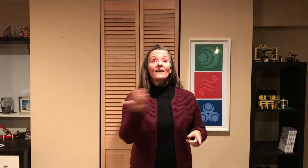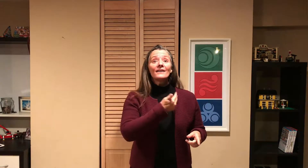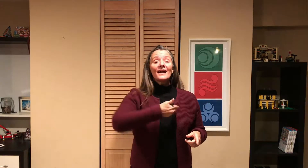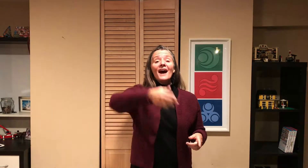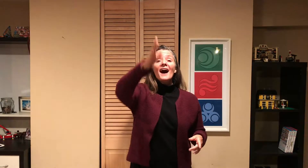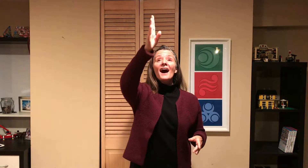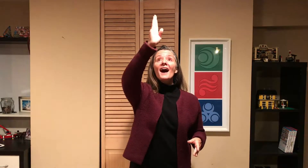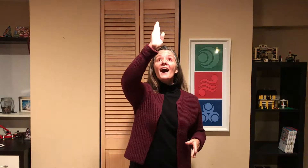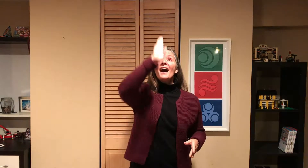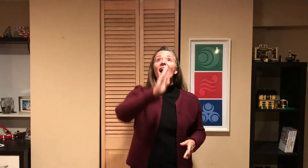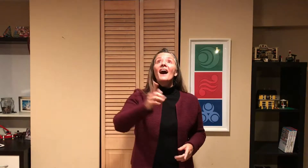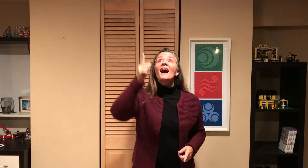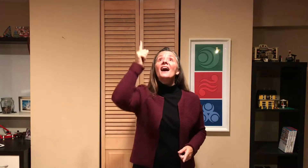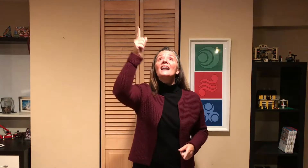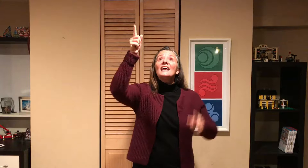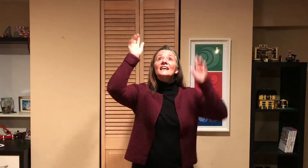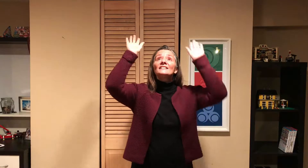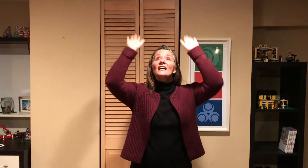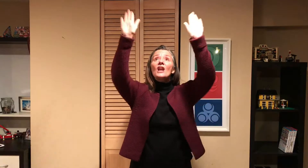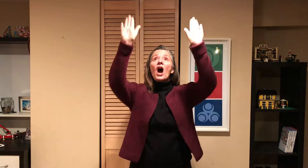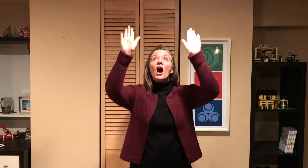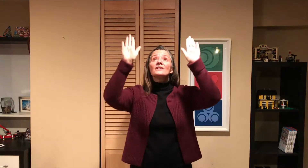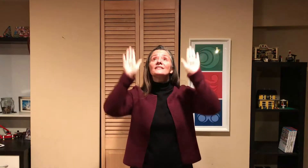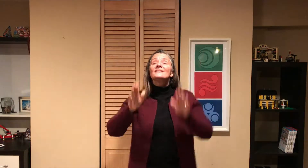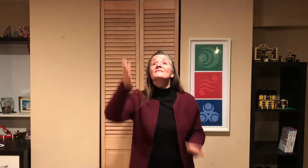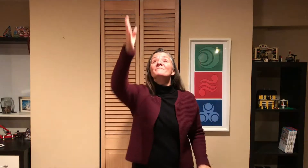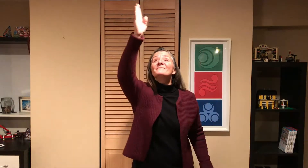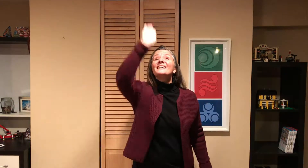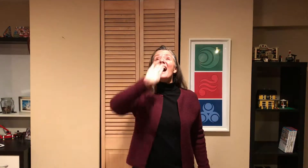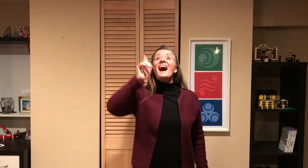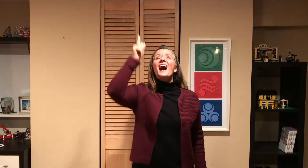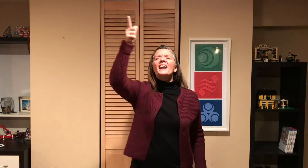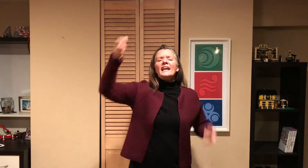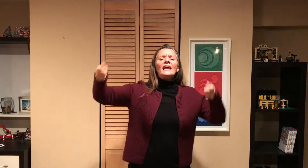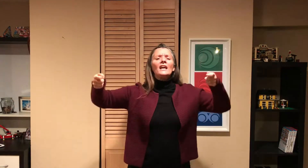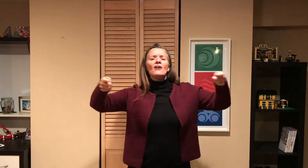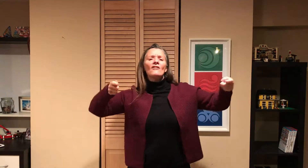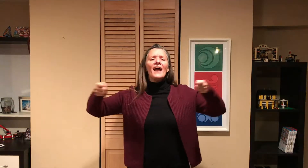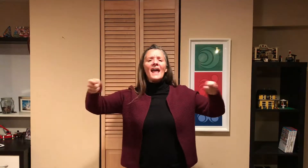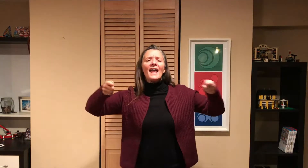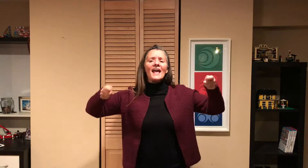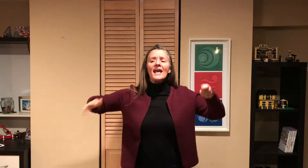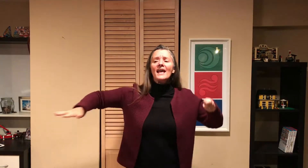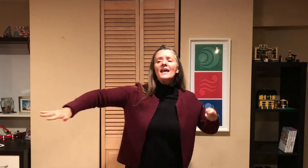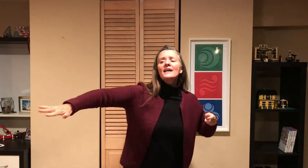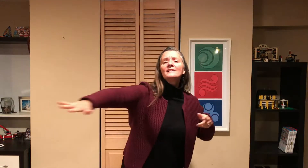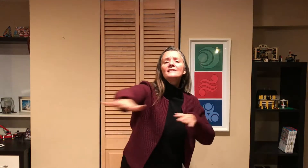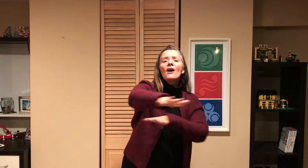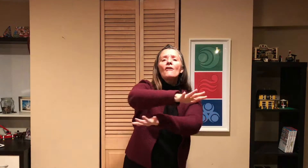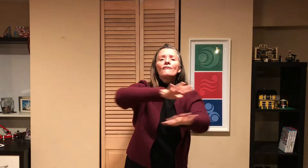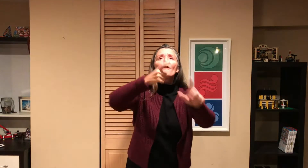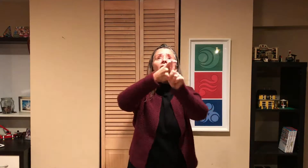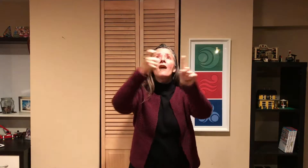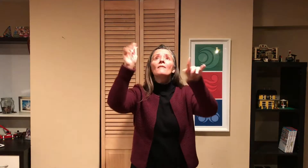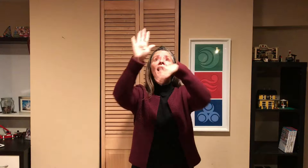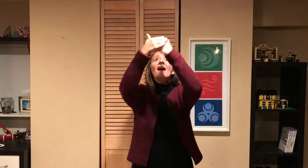Our God is an awesome God. He reigns from